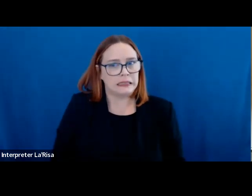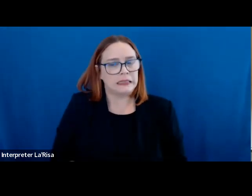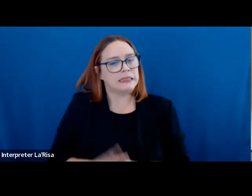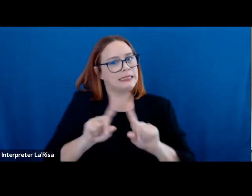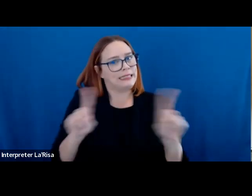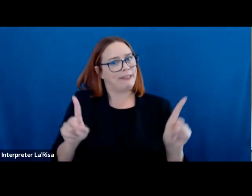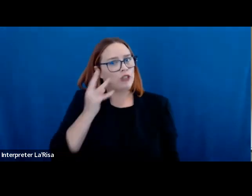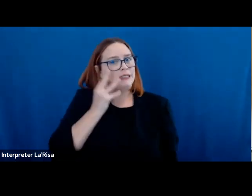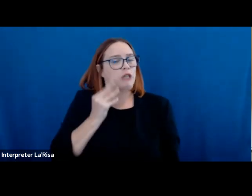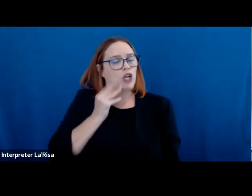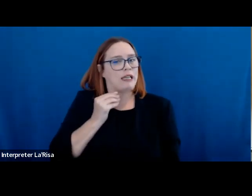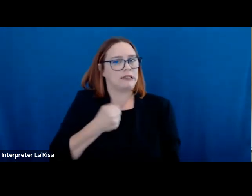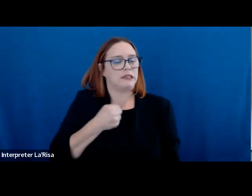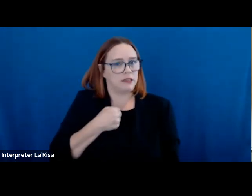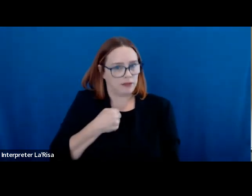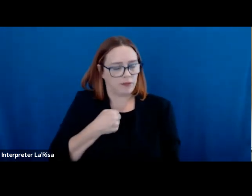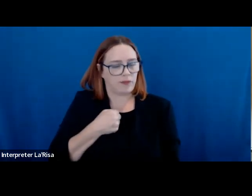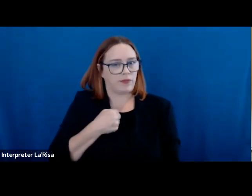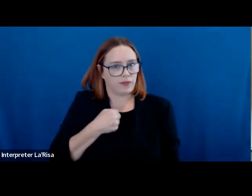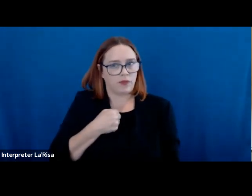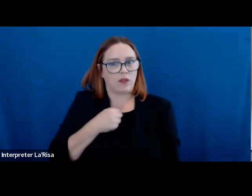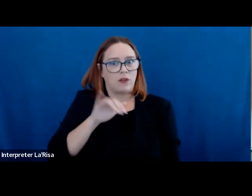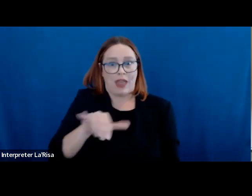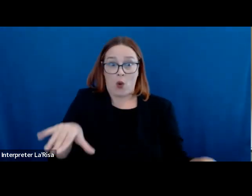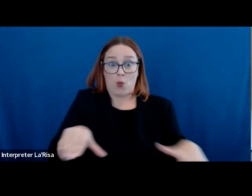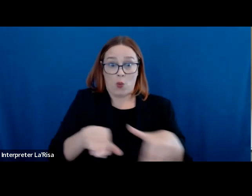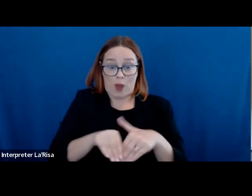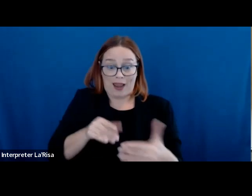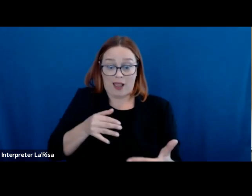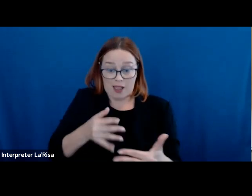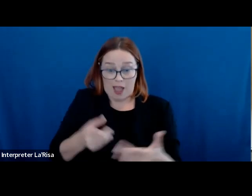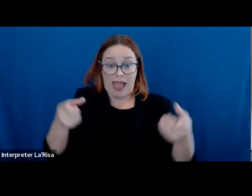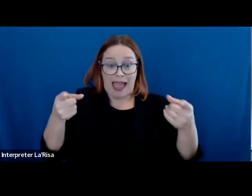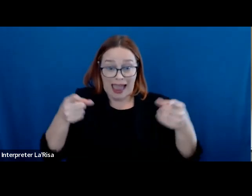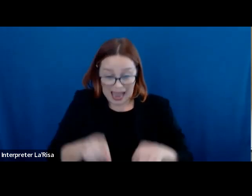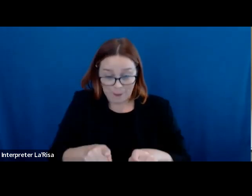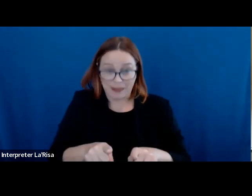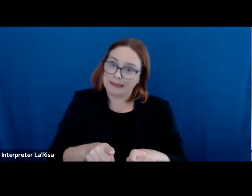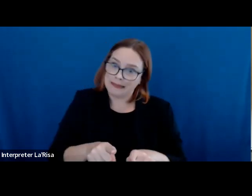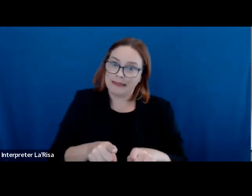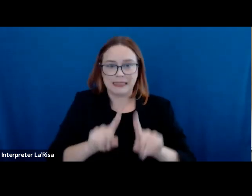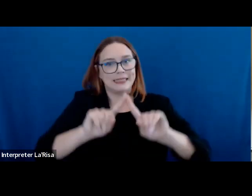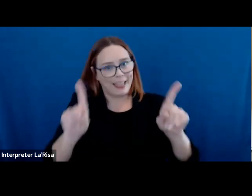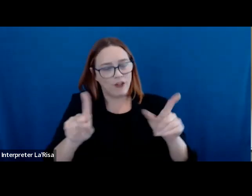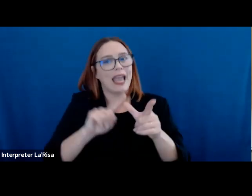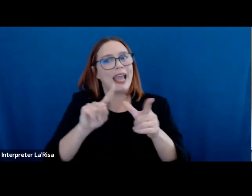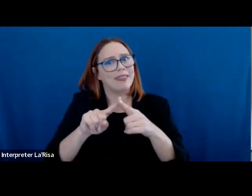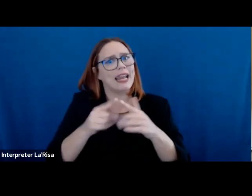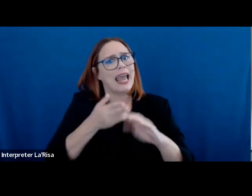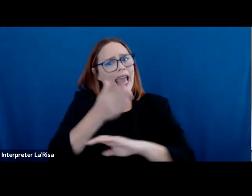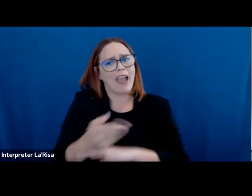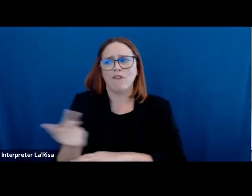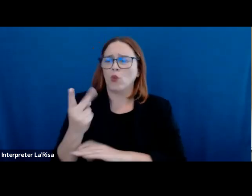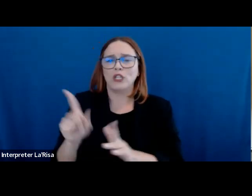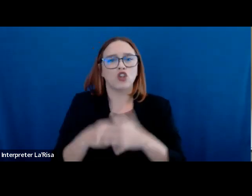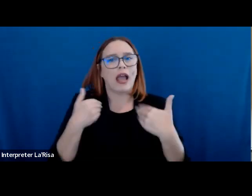different experience when the wedding came. And then we began to have children, and the question would come to